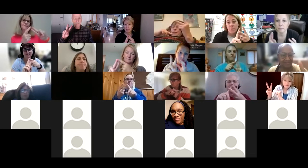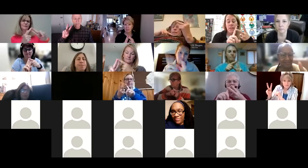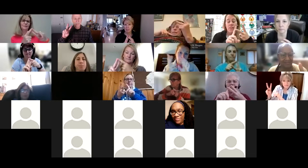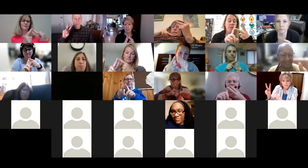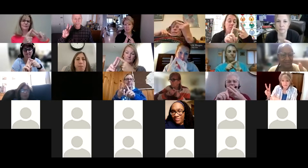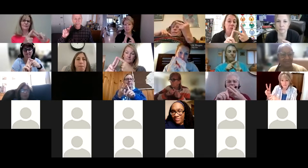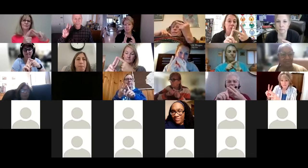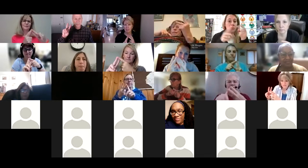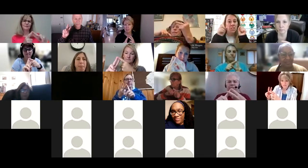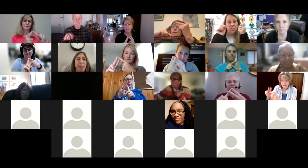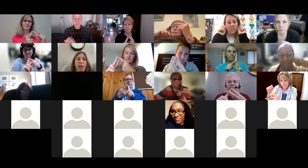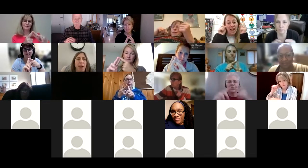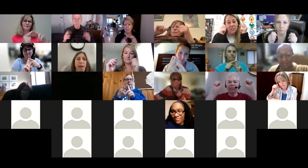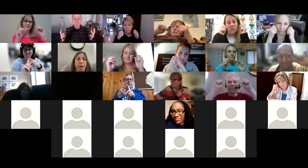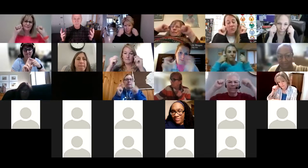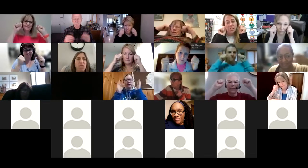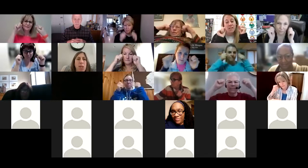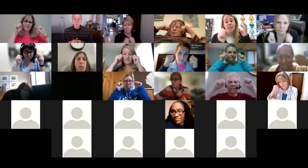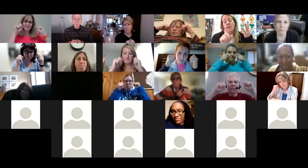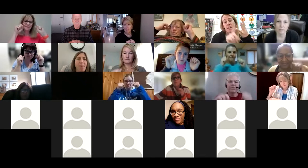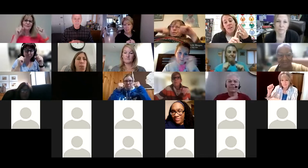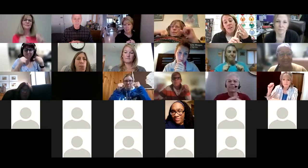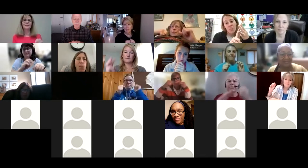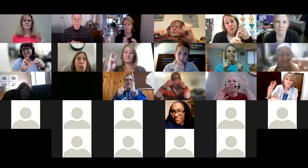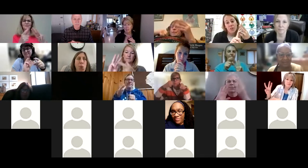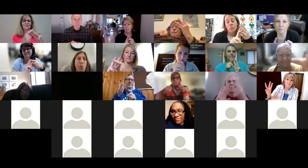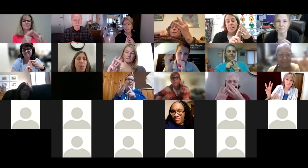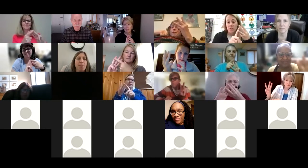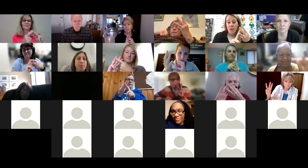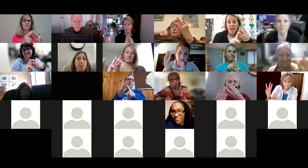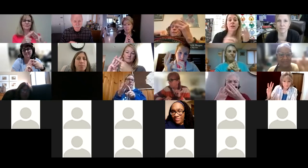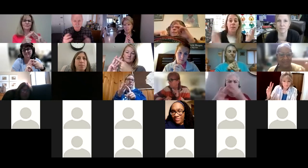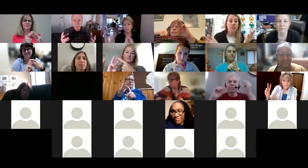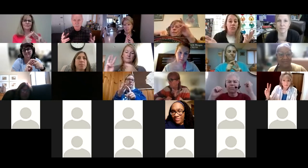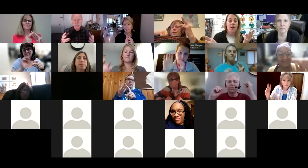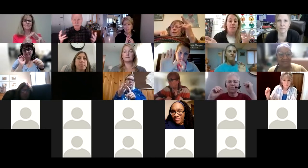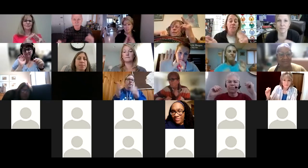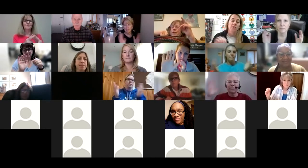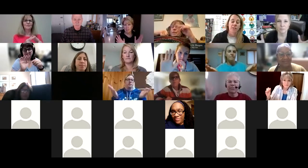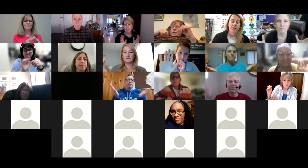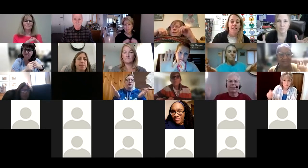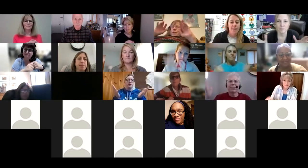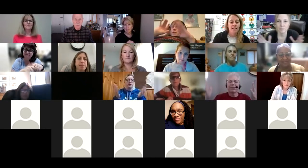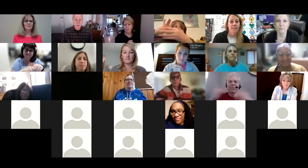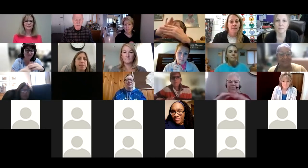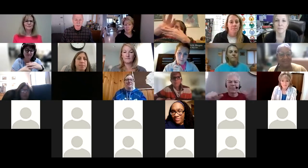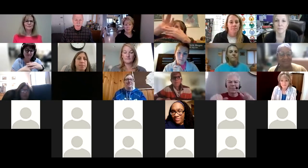in there is blue because you're sad. It's almost done. And then the third one is red because you are finished. That's the end. Very good.